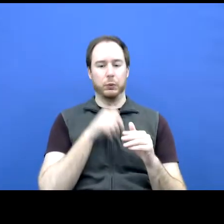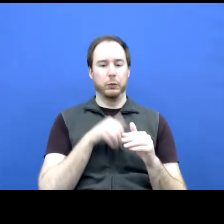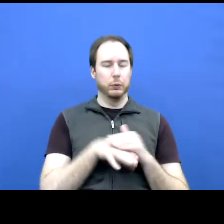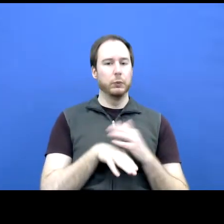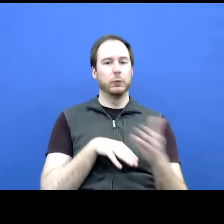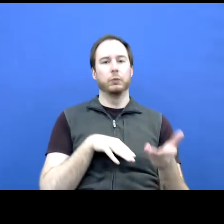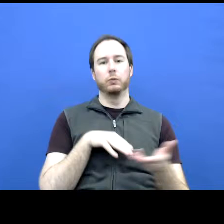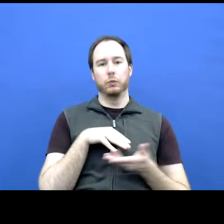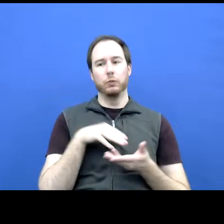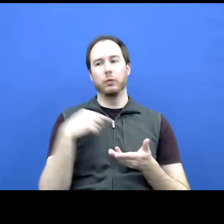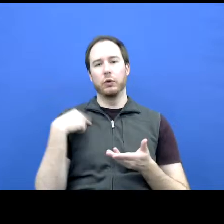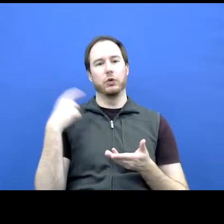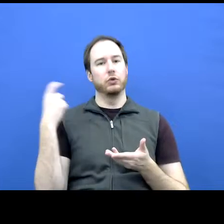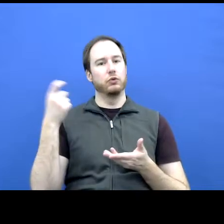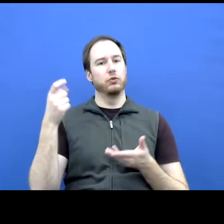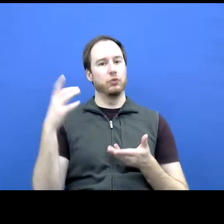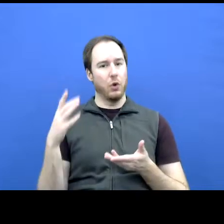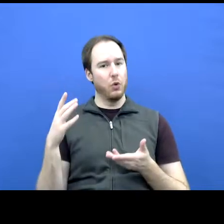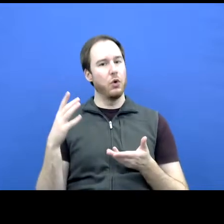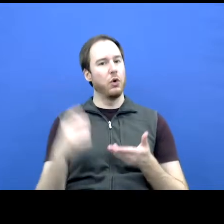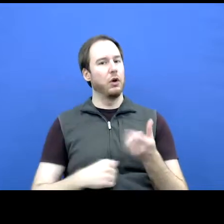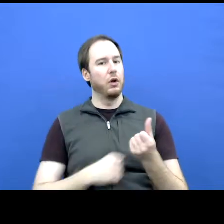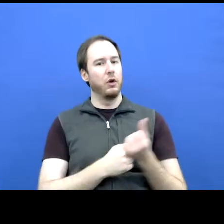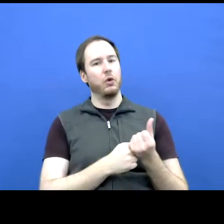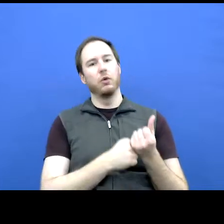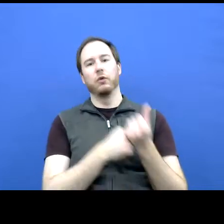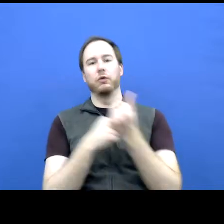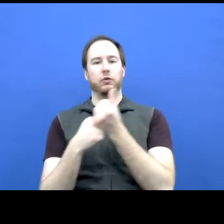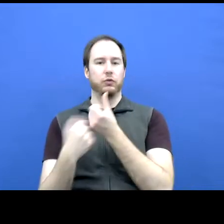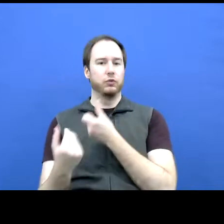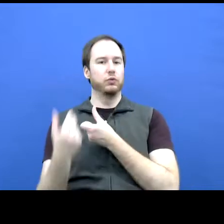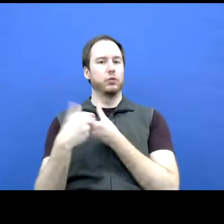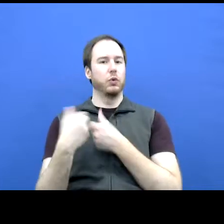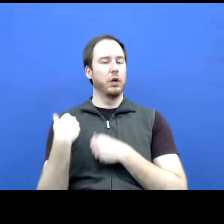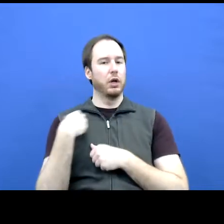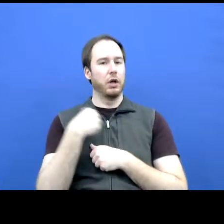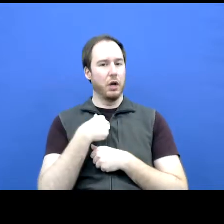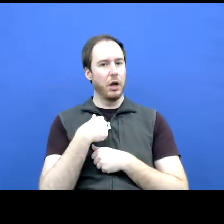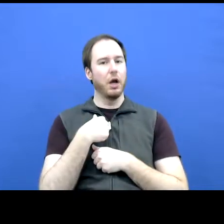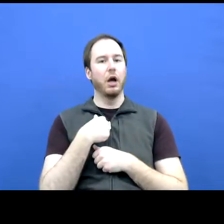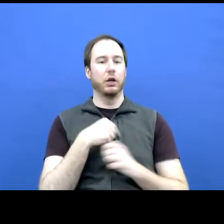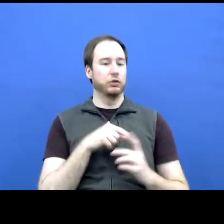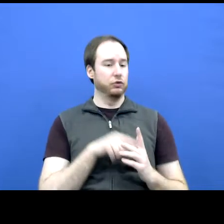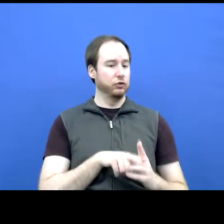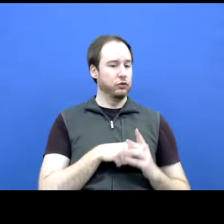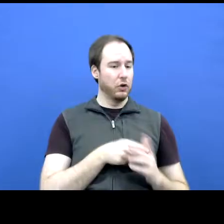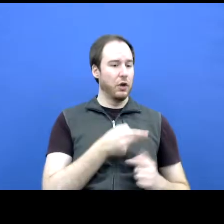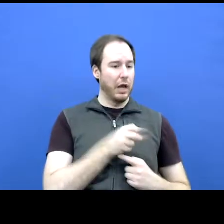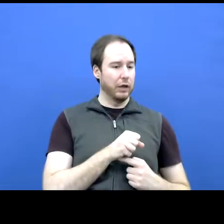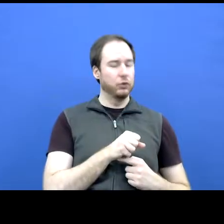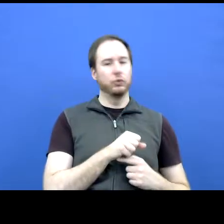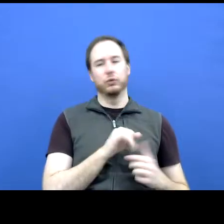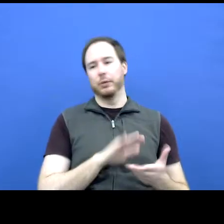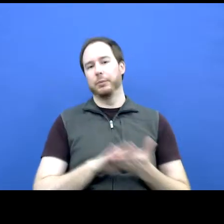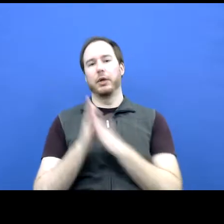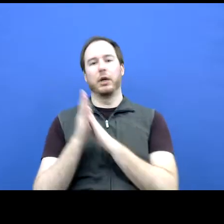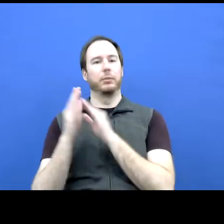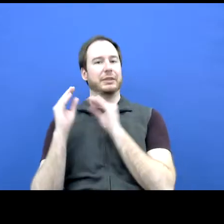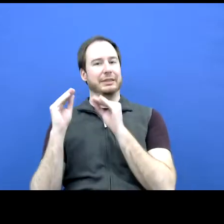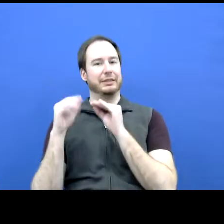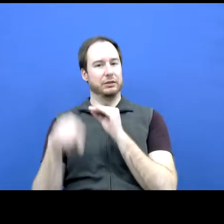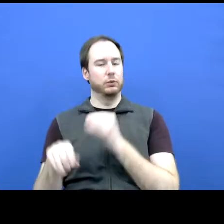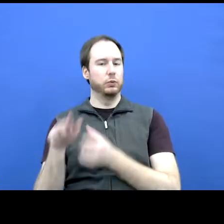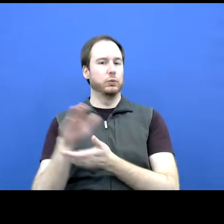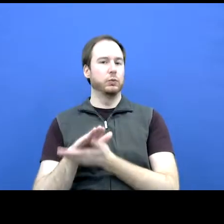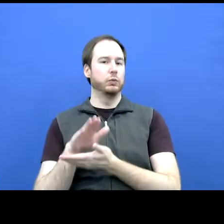of our donors, have joined us with a high school diploma and are now teaching in our